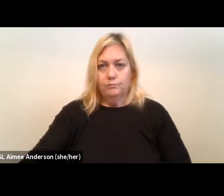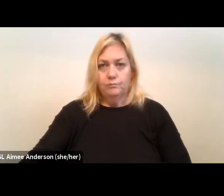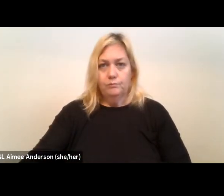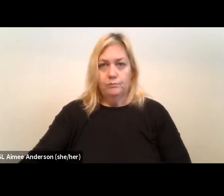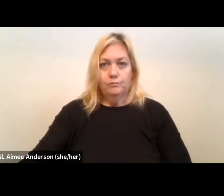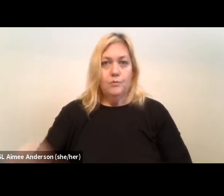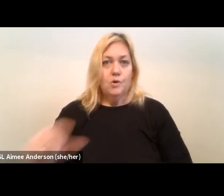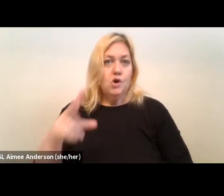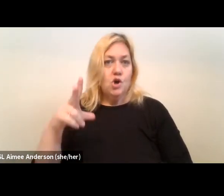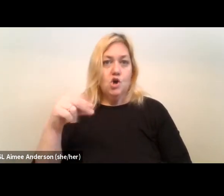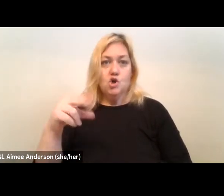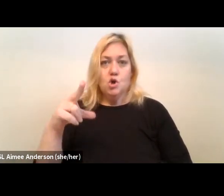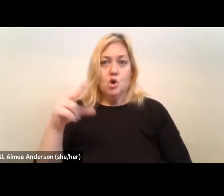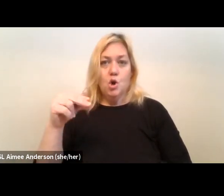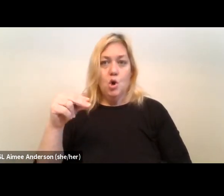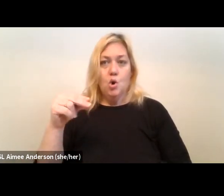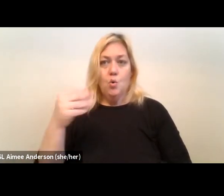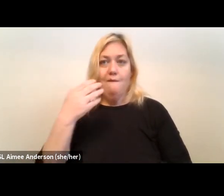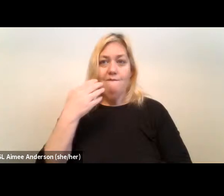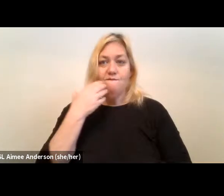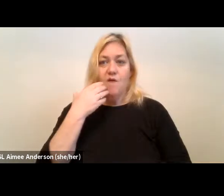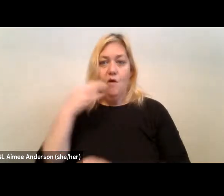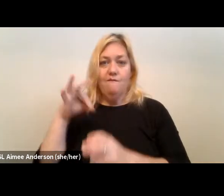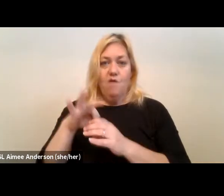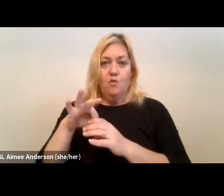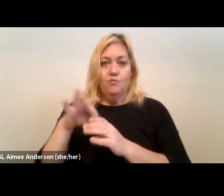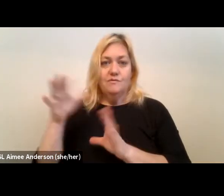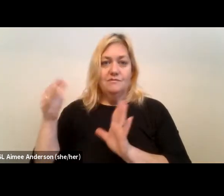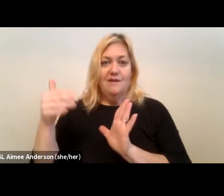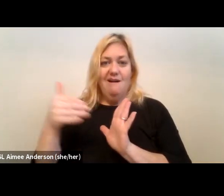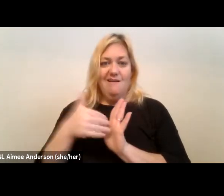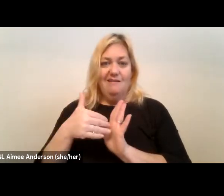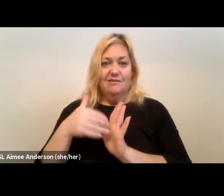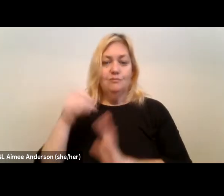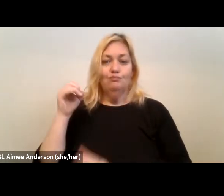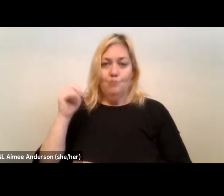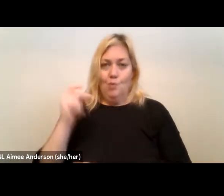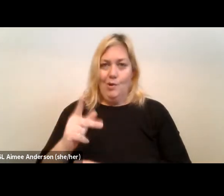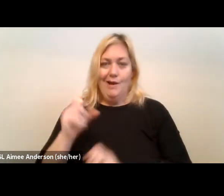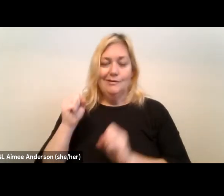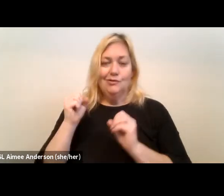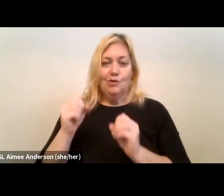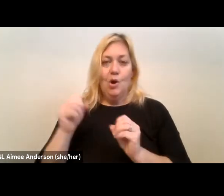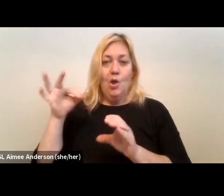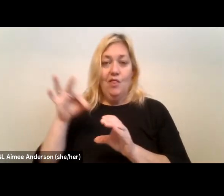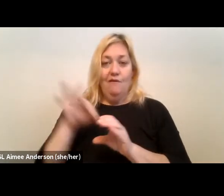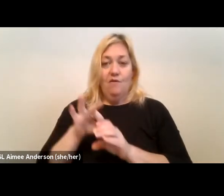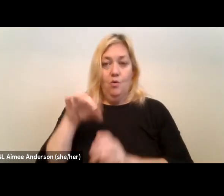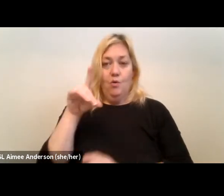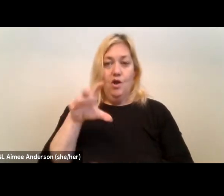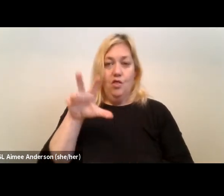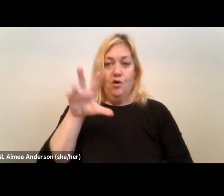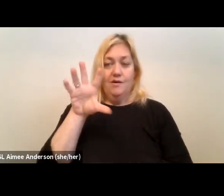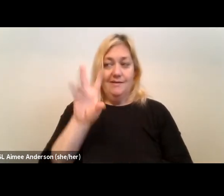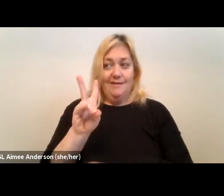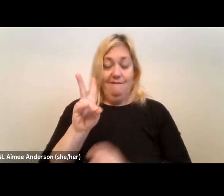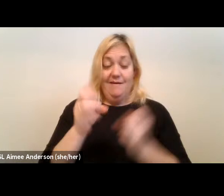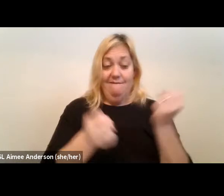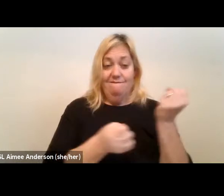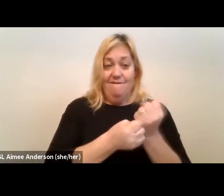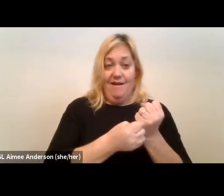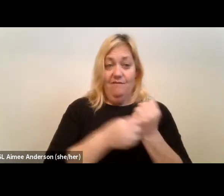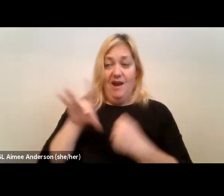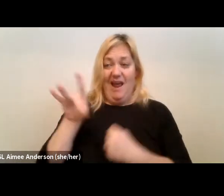There are no phone votes against. Okay, so the vote is 137 in favor of the motion to